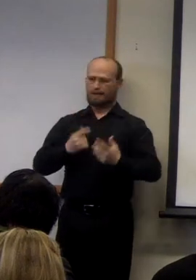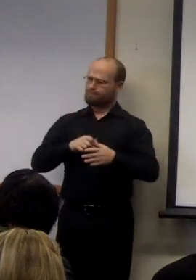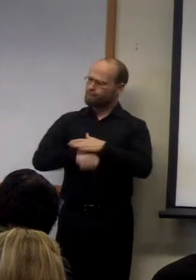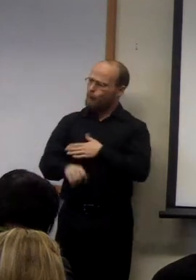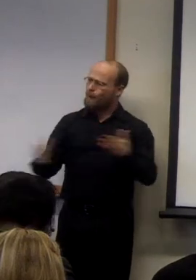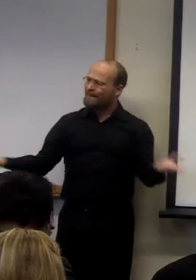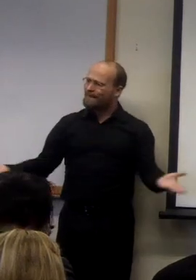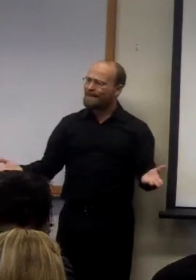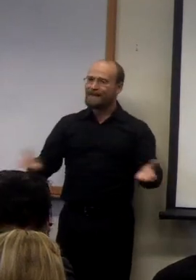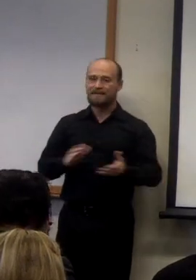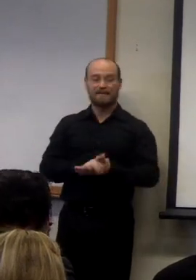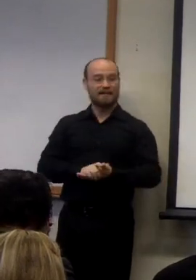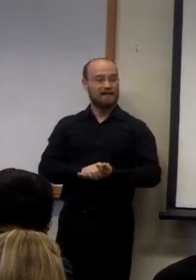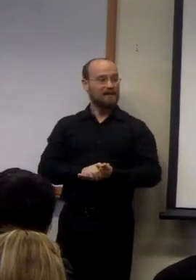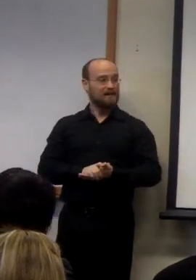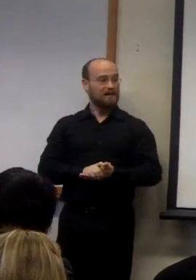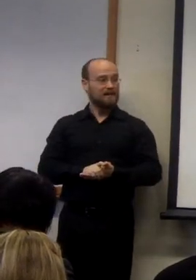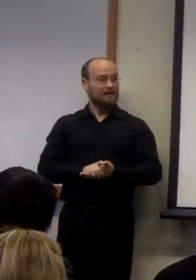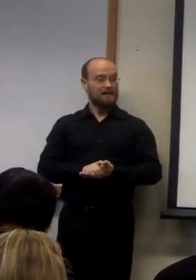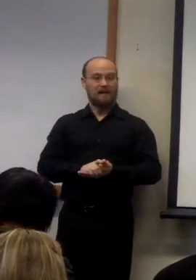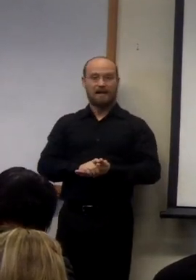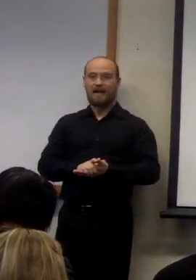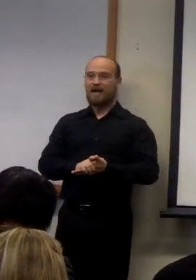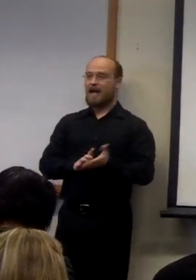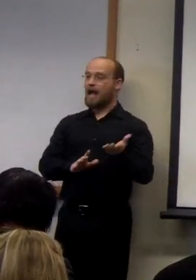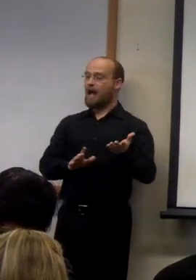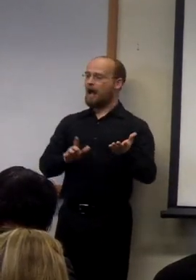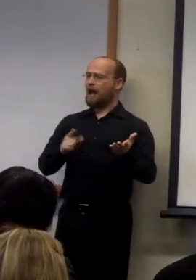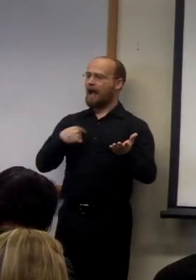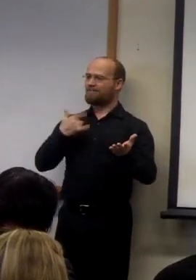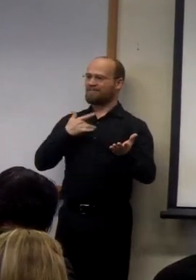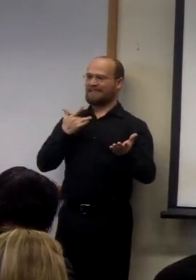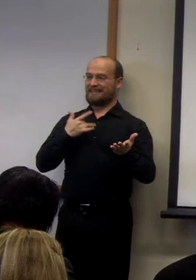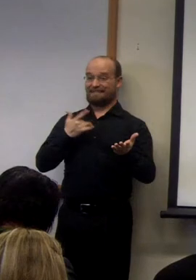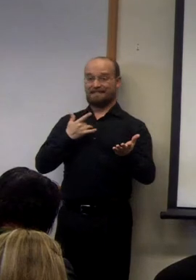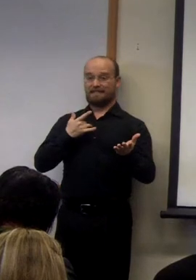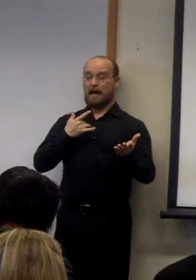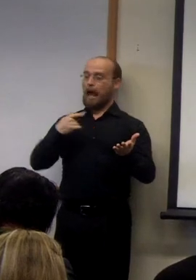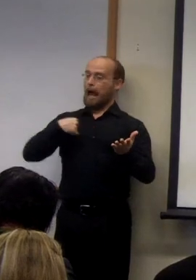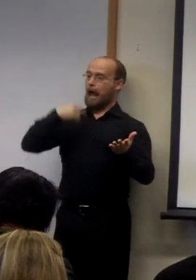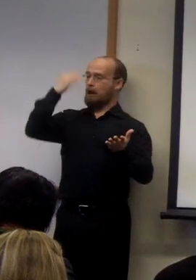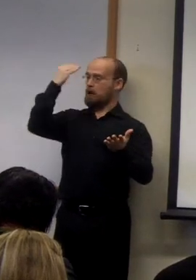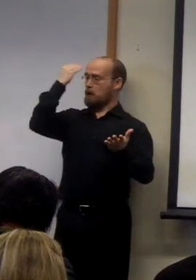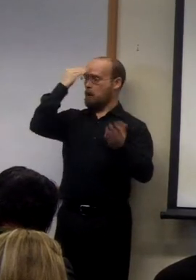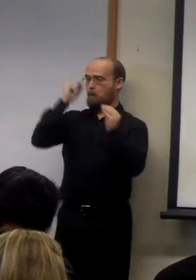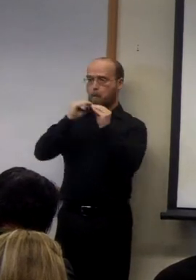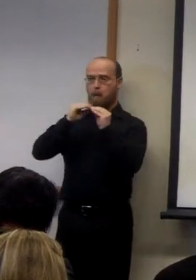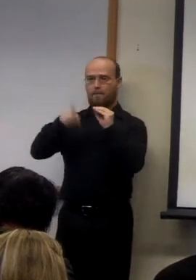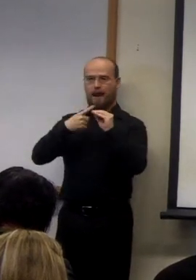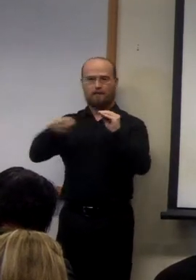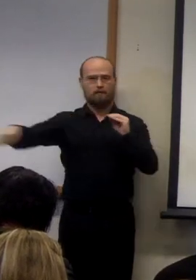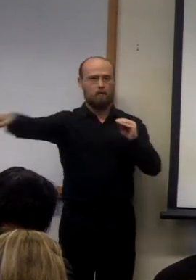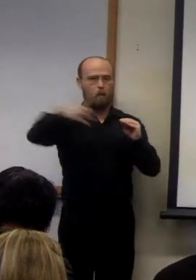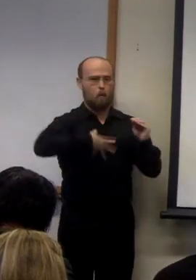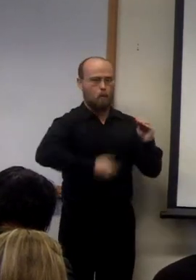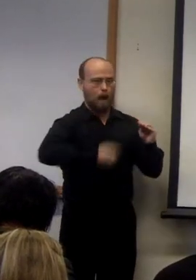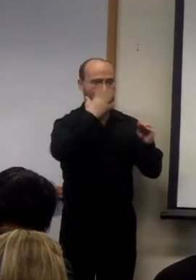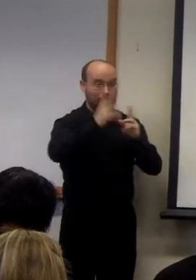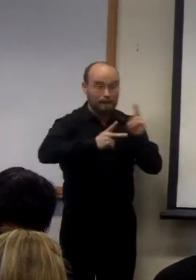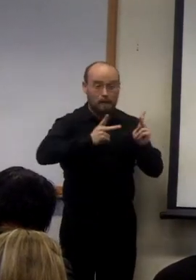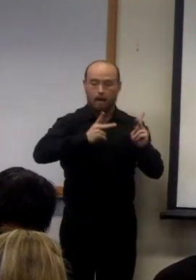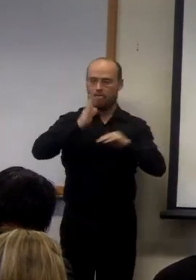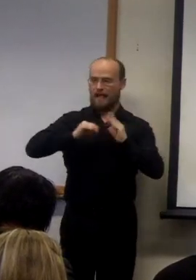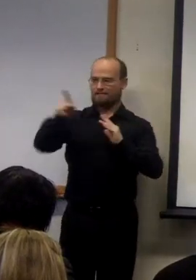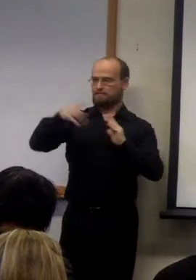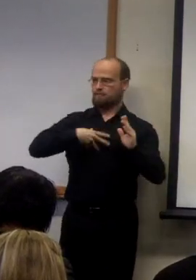here. That I have a feeling that I know more about white people than white people know about me. And why is that,